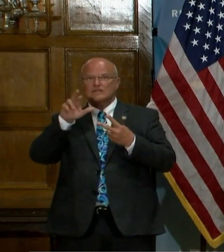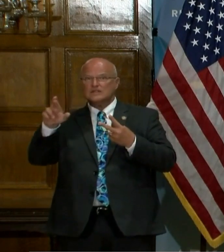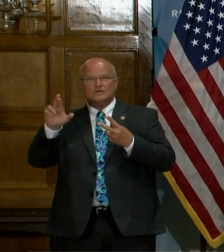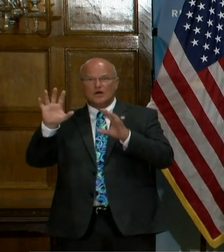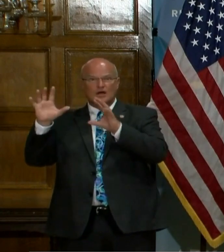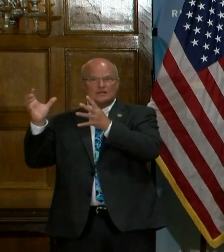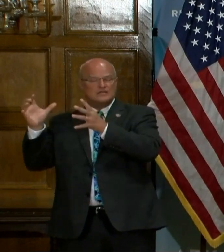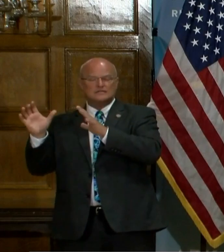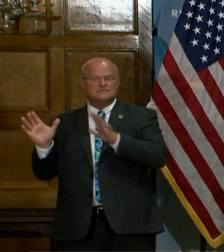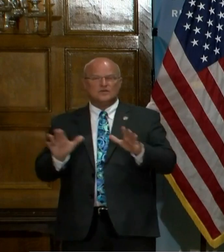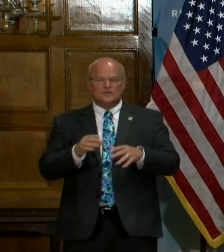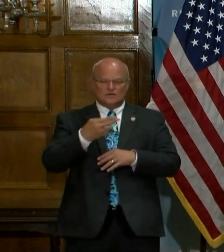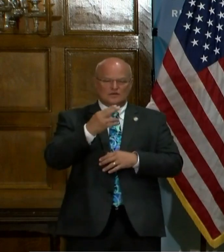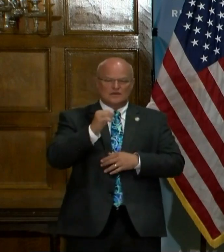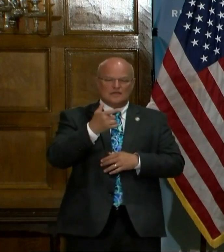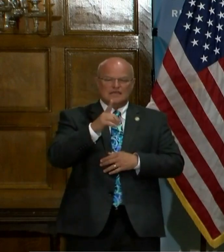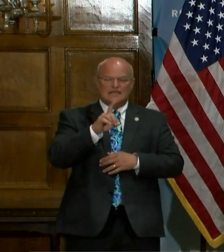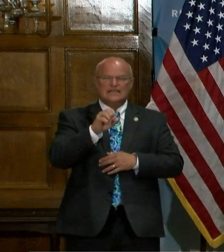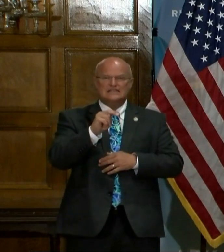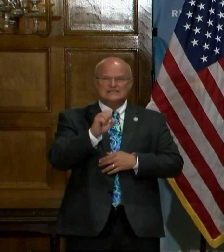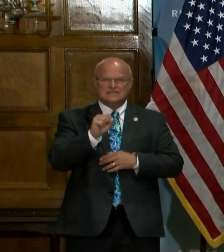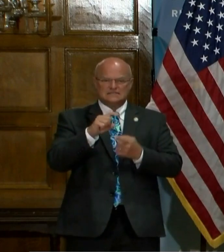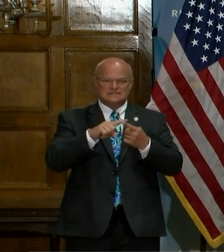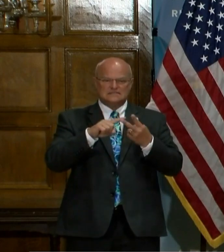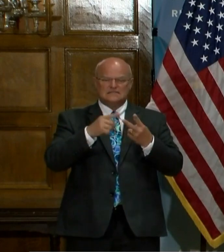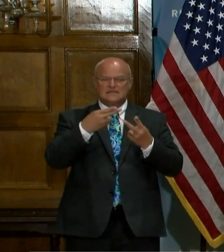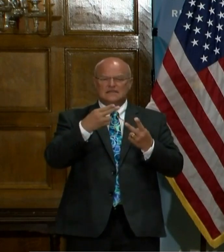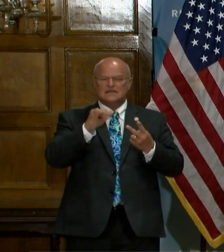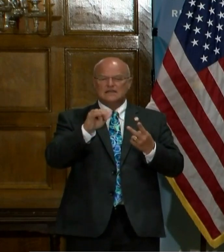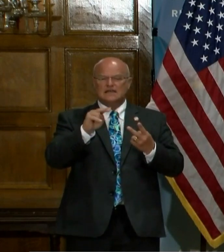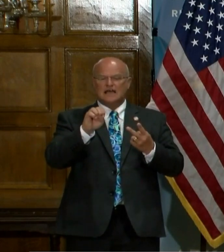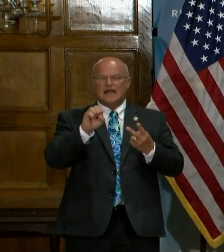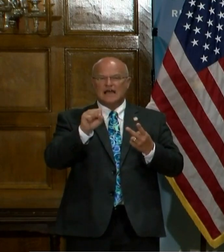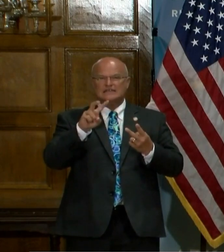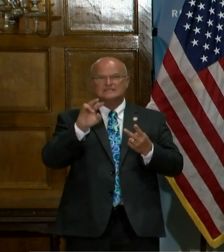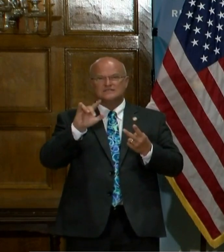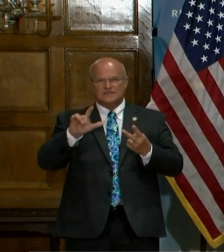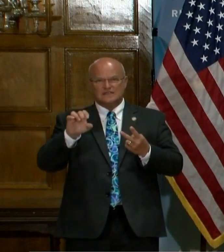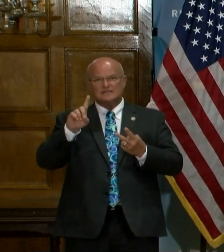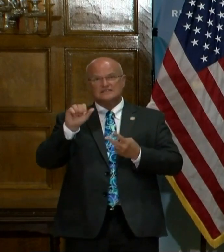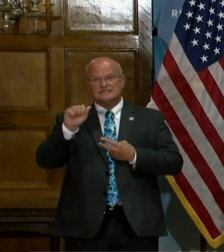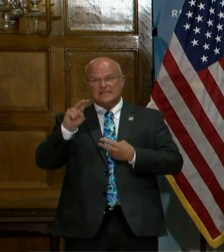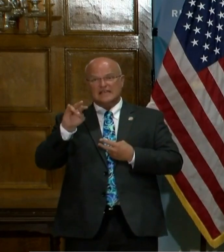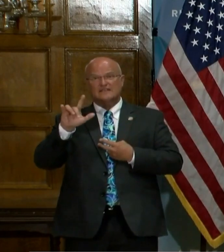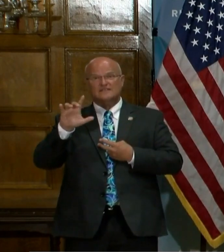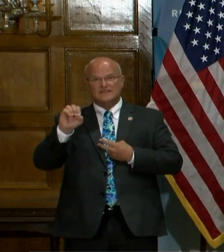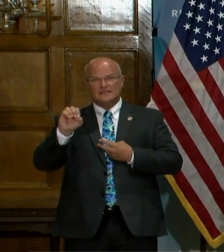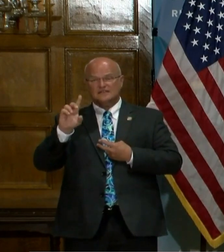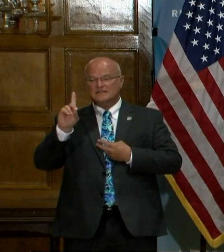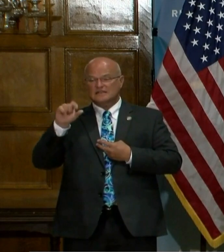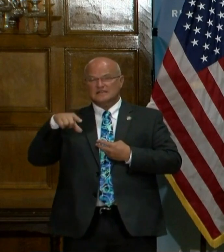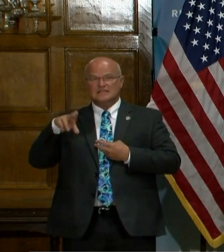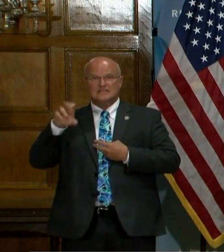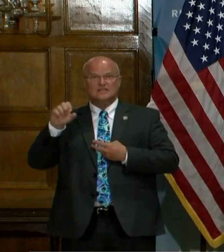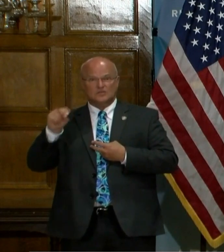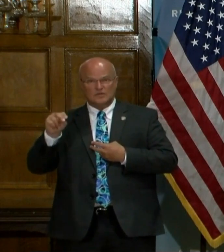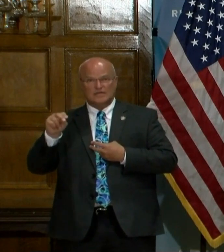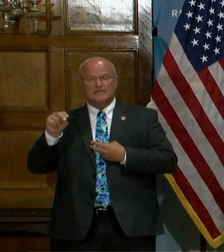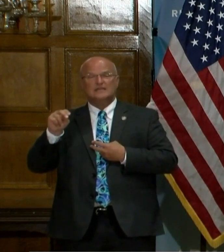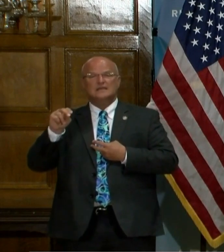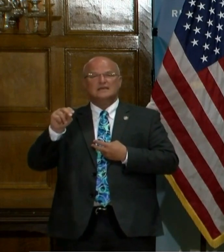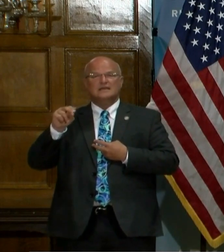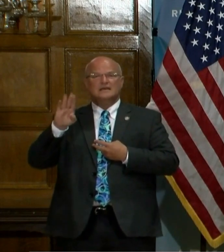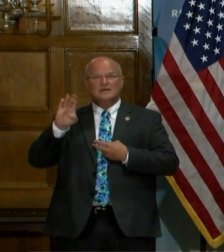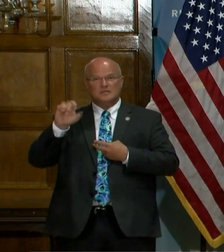It is the Higdons and Hinesville and Danville and Belleville and DeQueen that are some of the